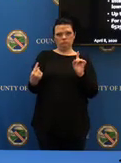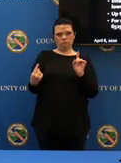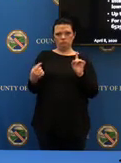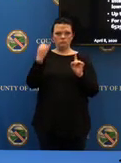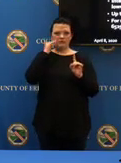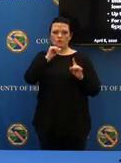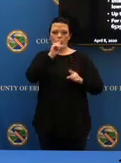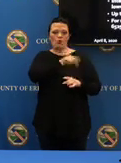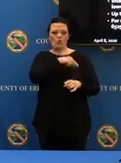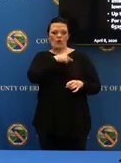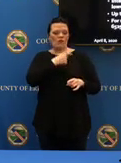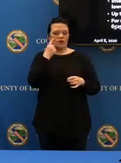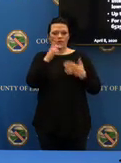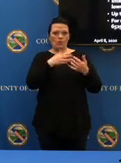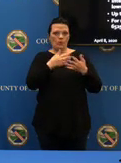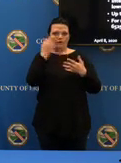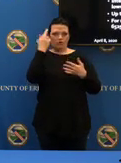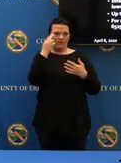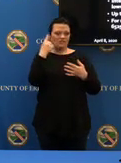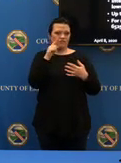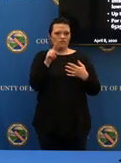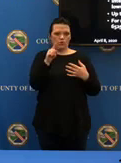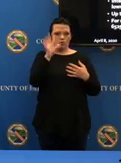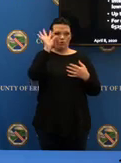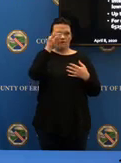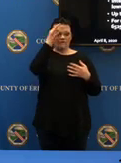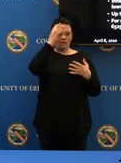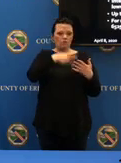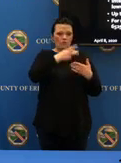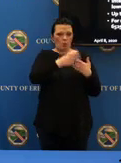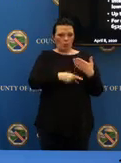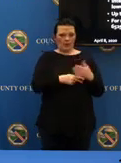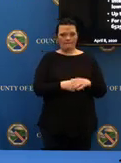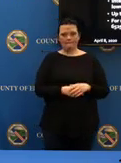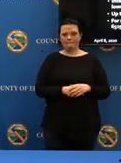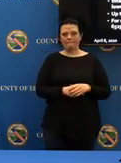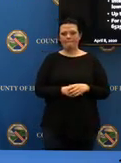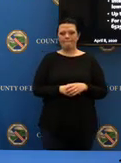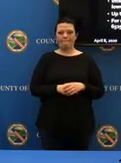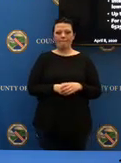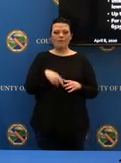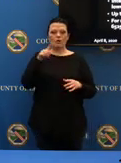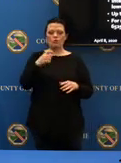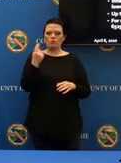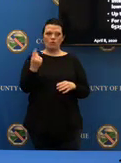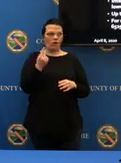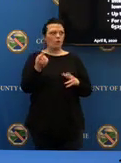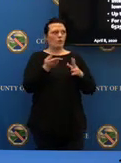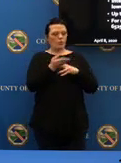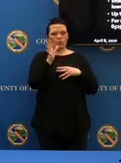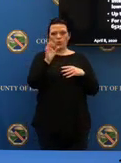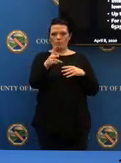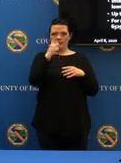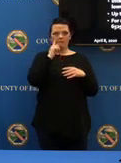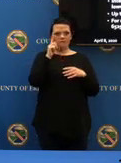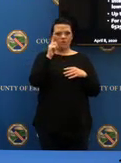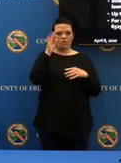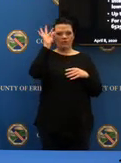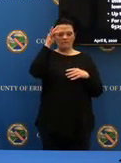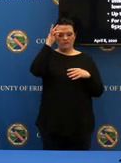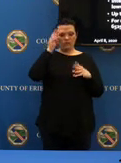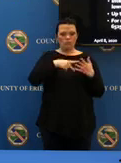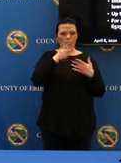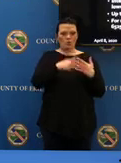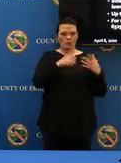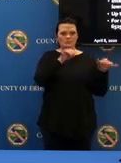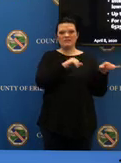don't qualify for whatever reason for the federal program. You should always go through your bank for the federal program. You should do the